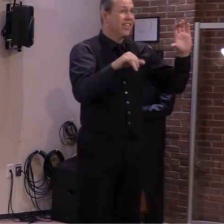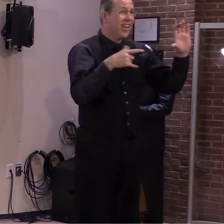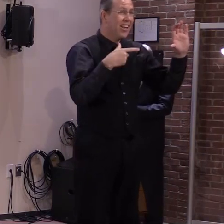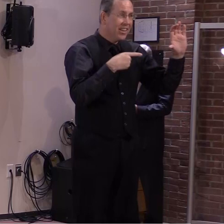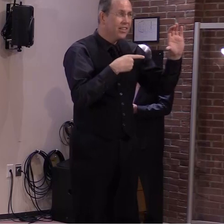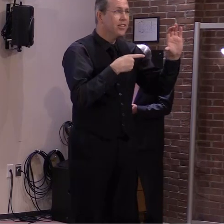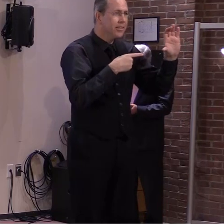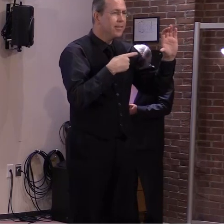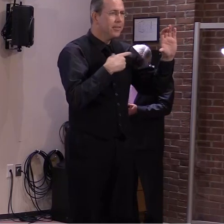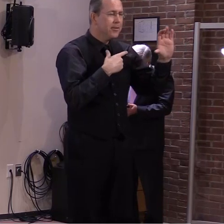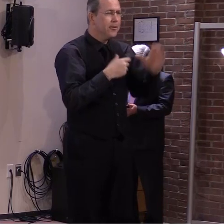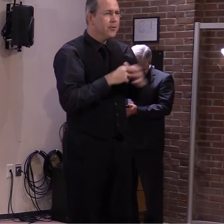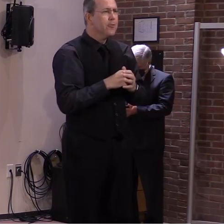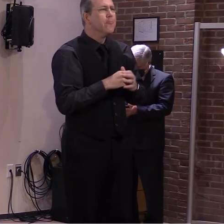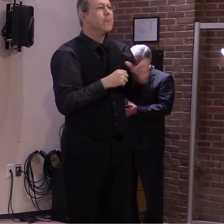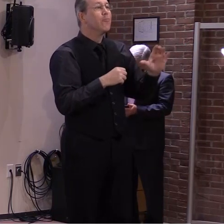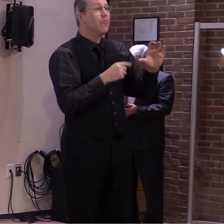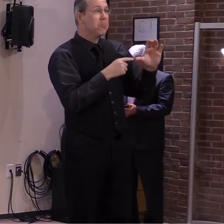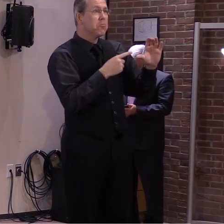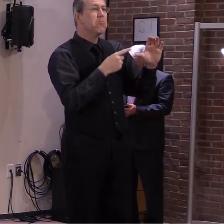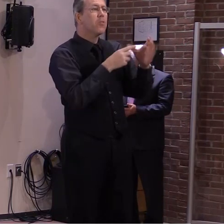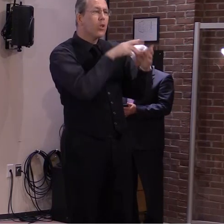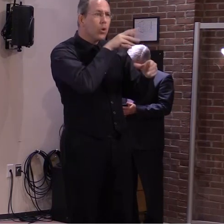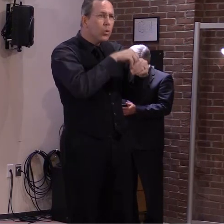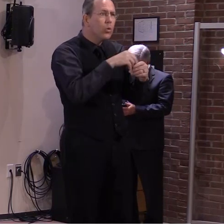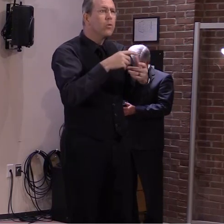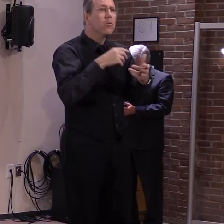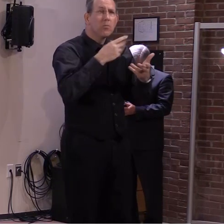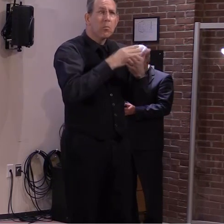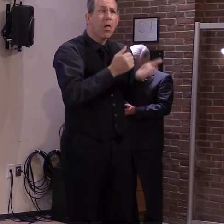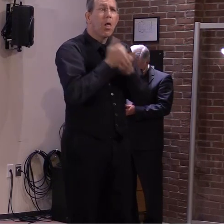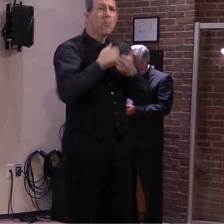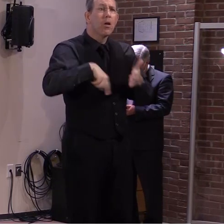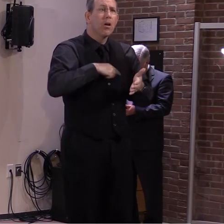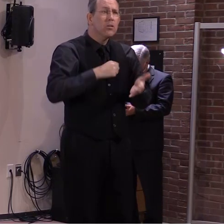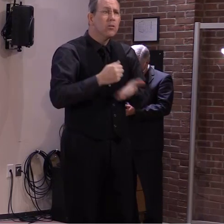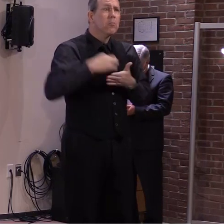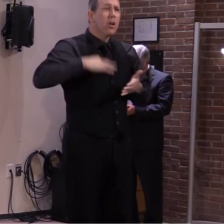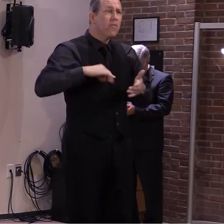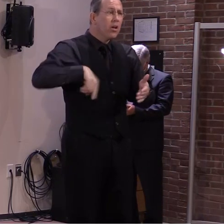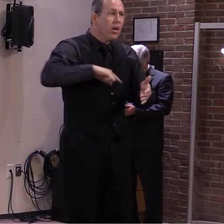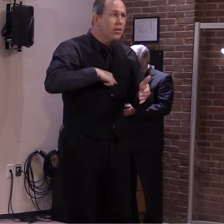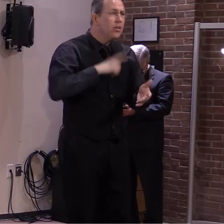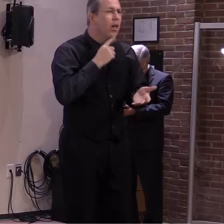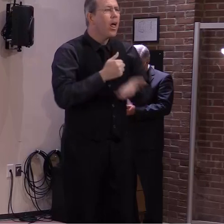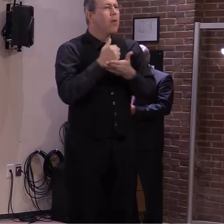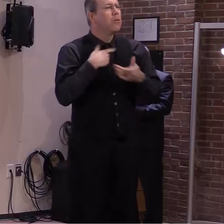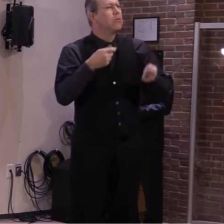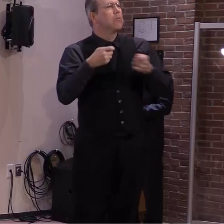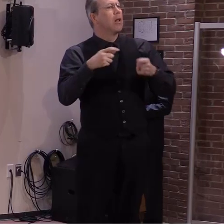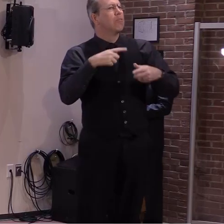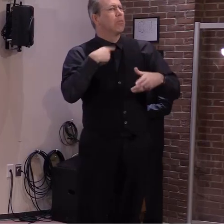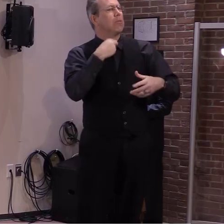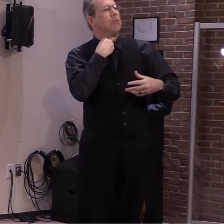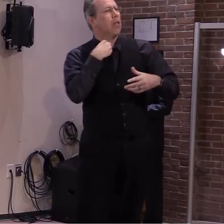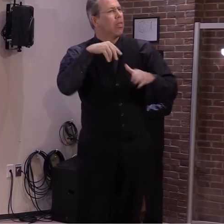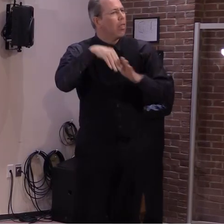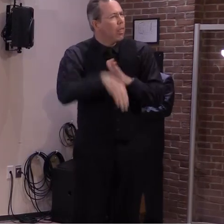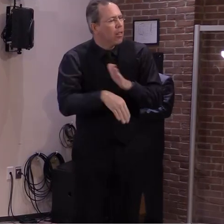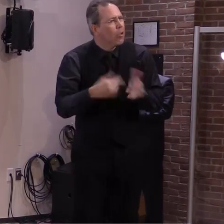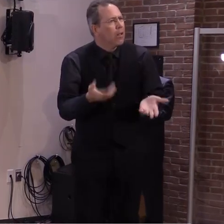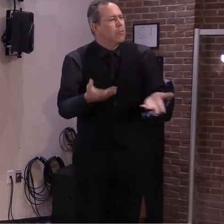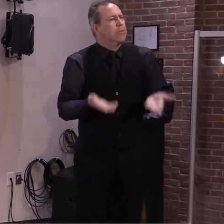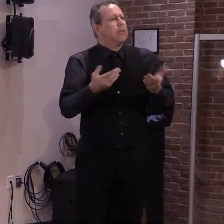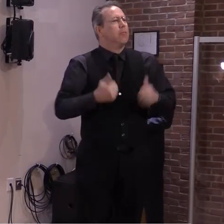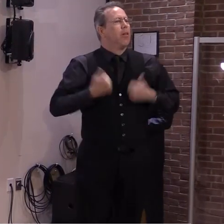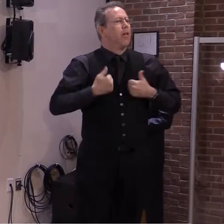beneficial impact on Vermont to work our way out of this pandemic and get back to normalcy. But I think